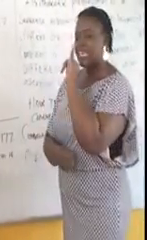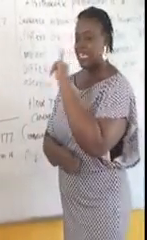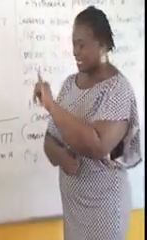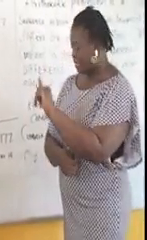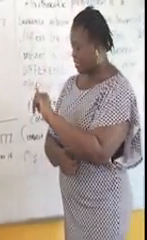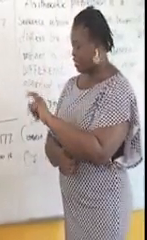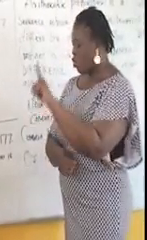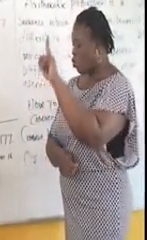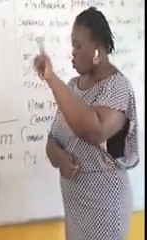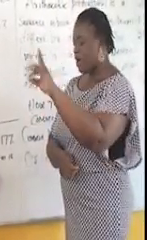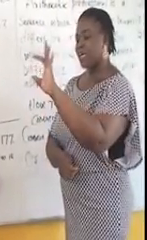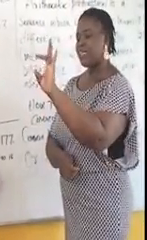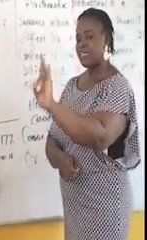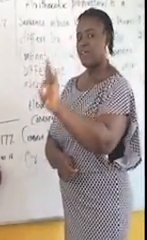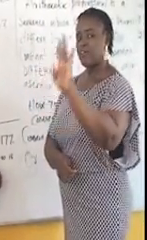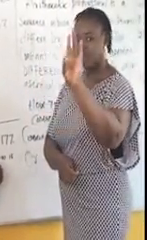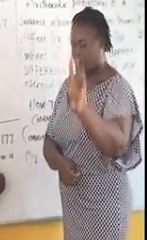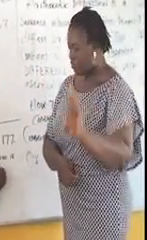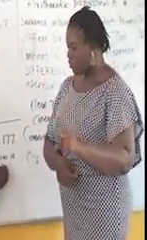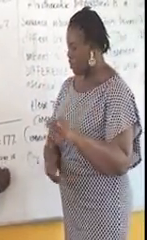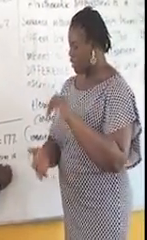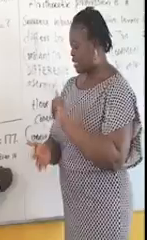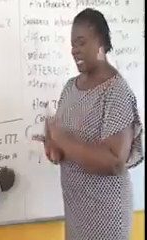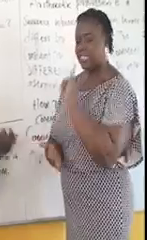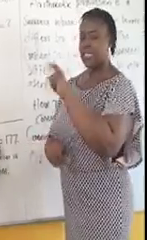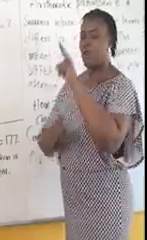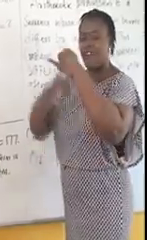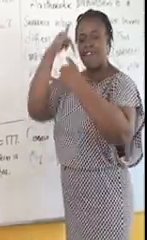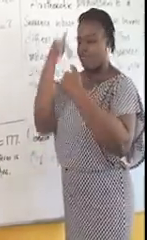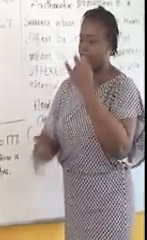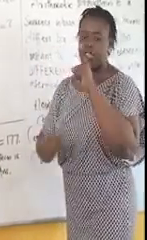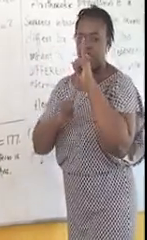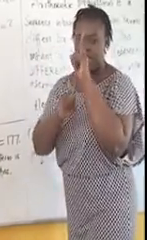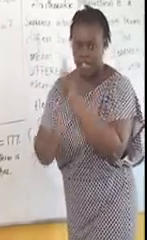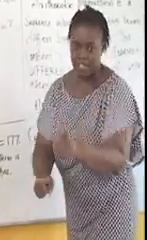is 177, and that gives us our final answer.